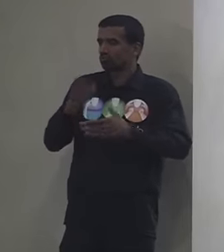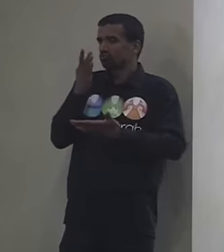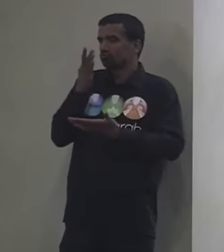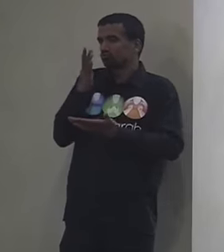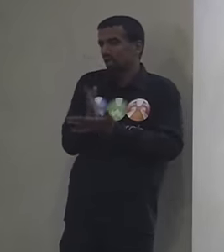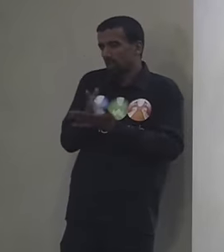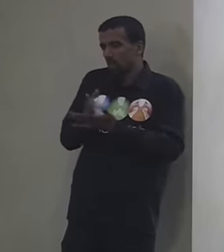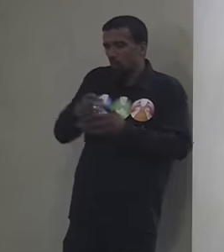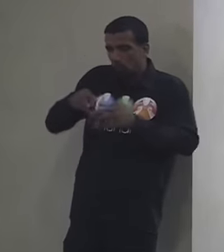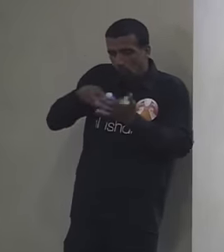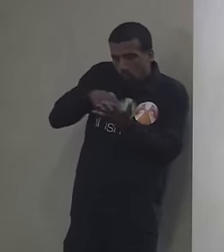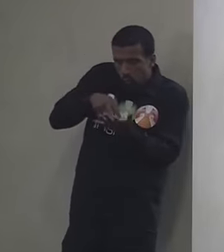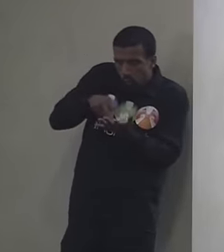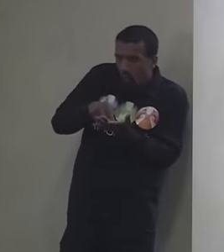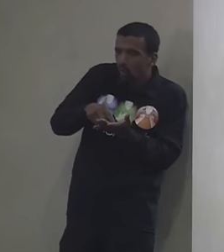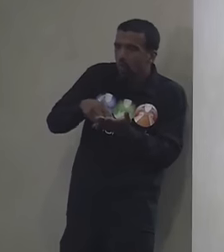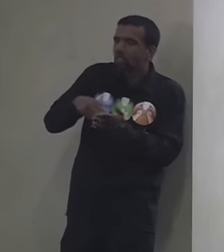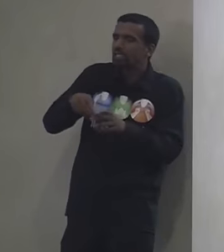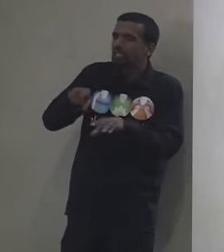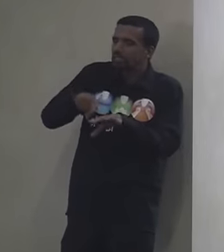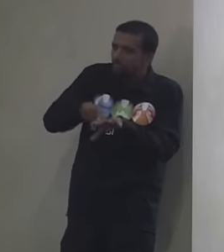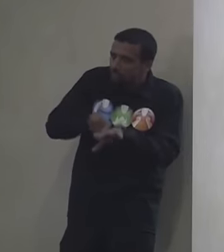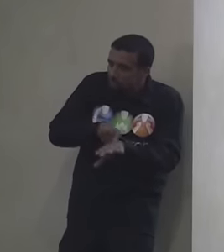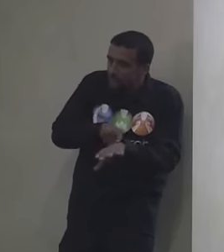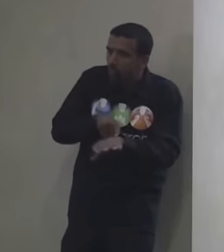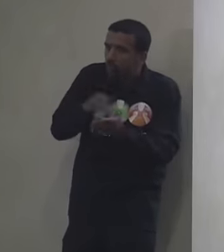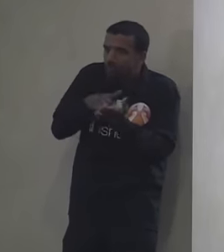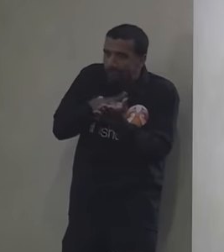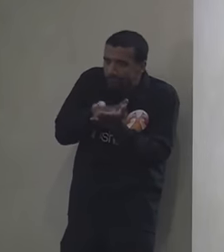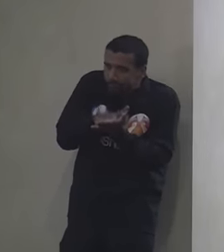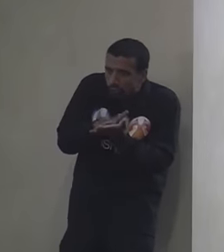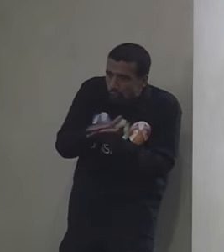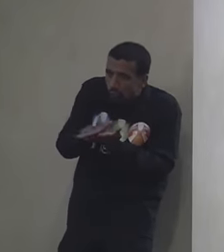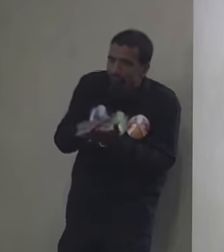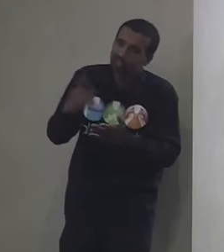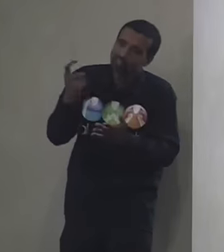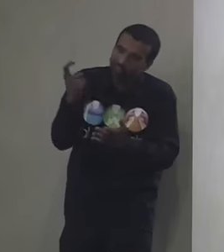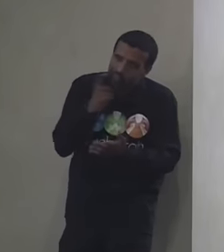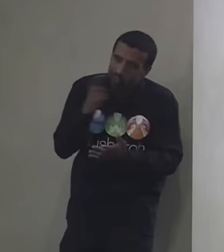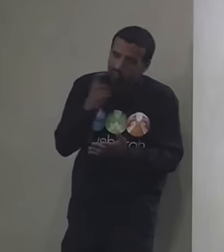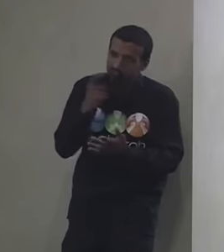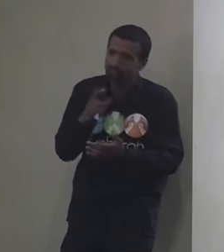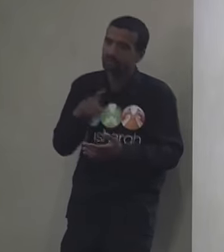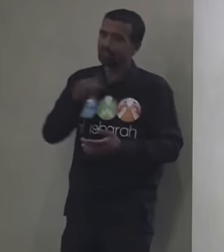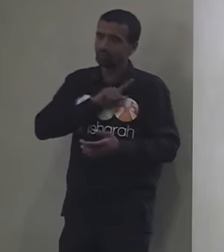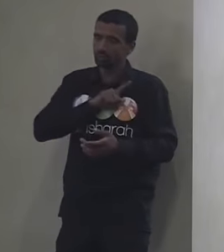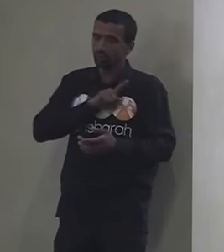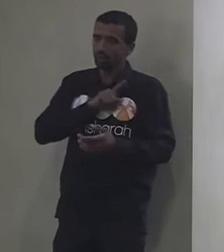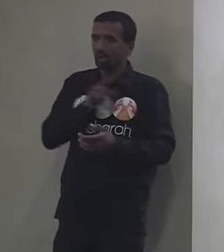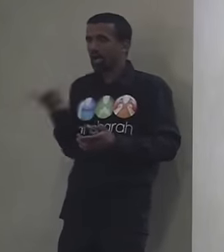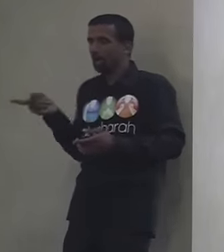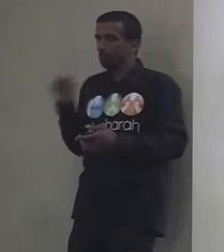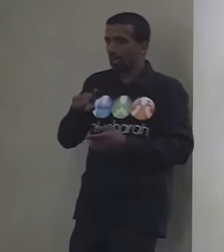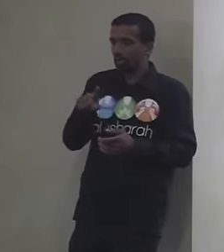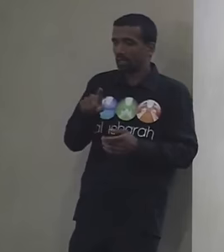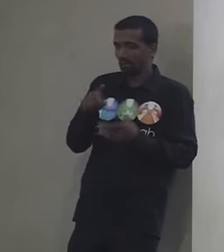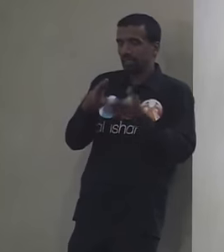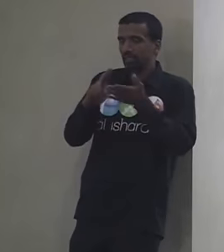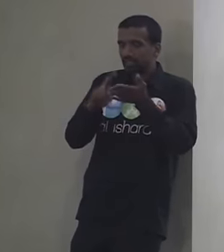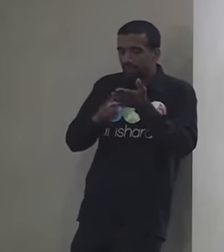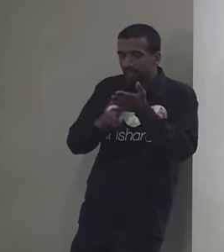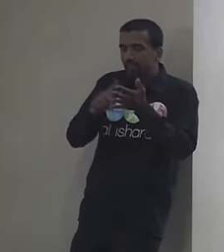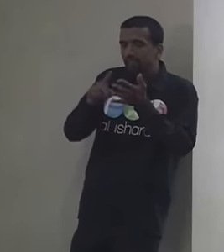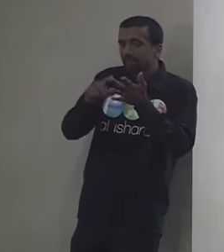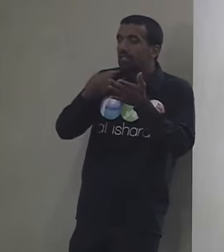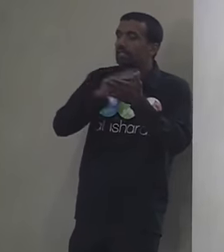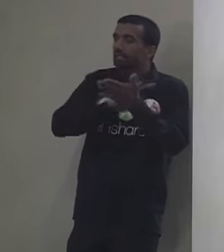lions do, or you know, other animals do. They move very smooth and soft. That's why they're called an'am. Anyway, coming back to the word ni'mah, ni'mah is something that